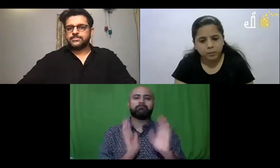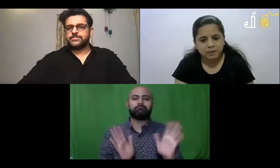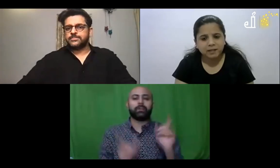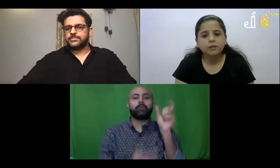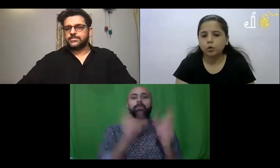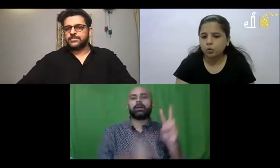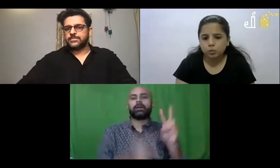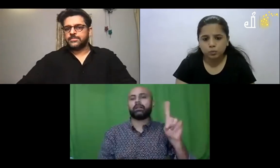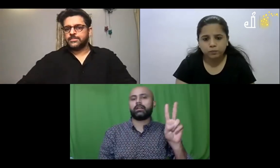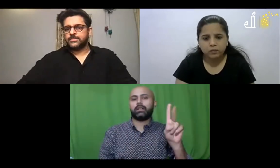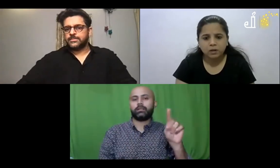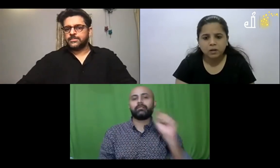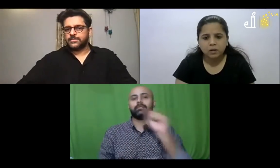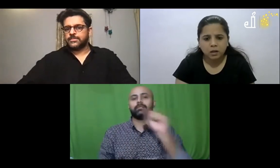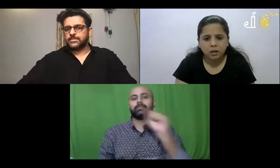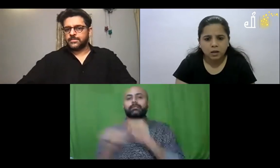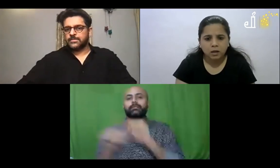71 people said no.